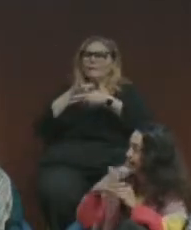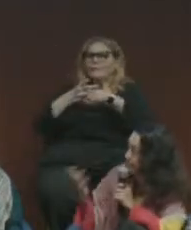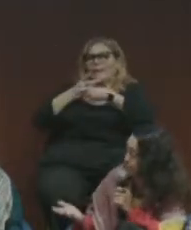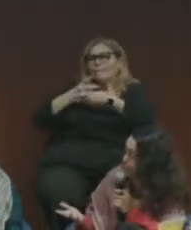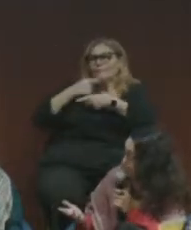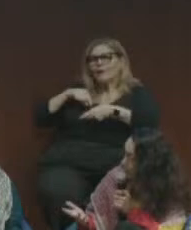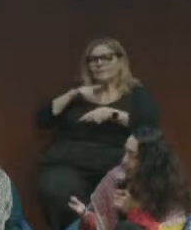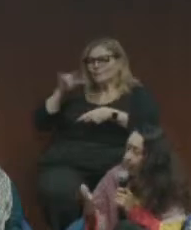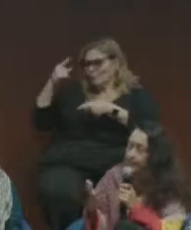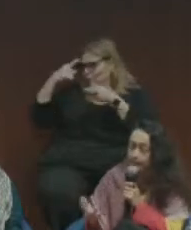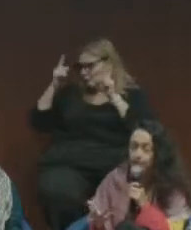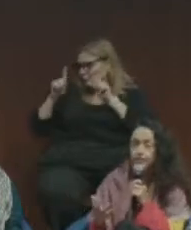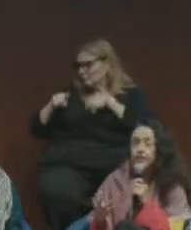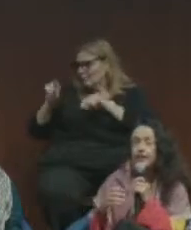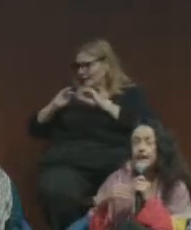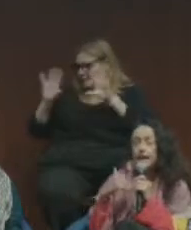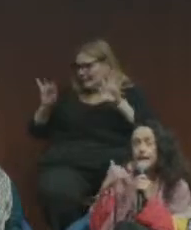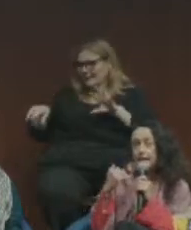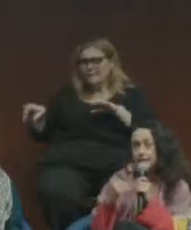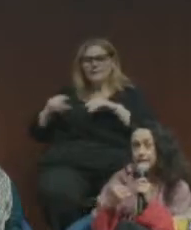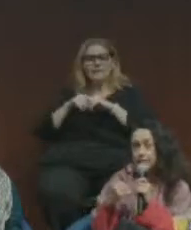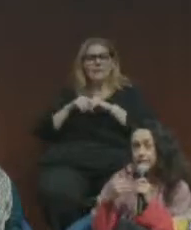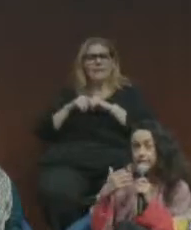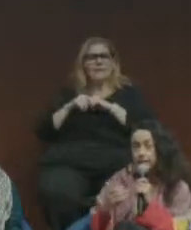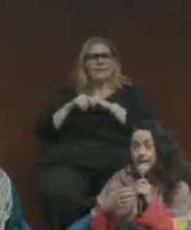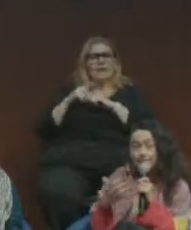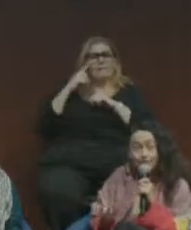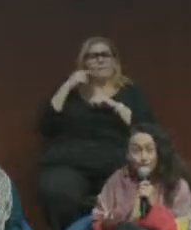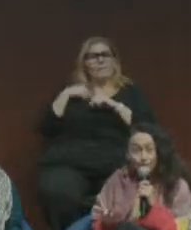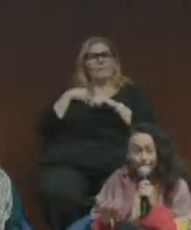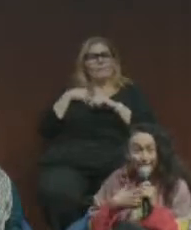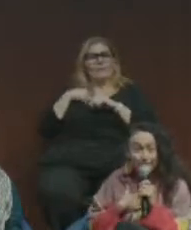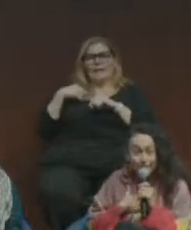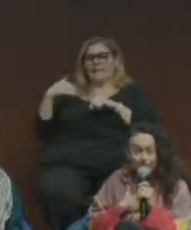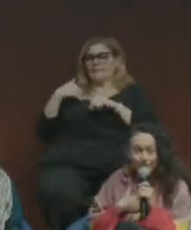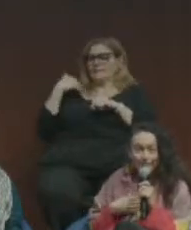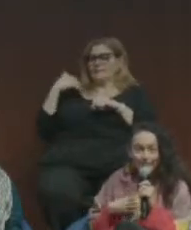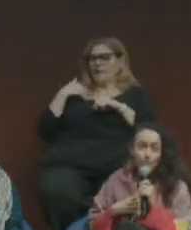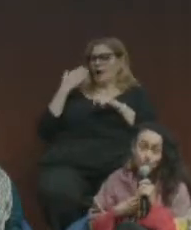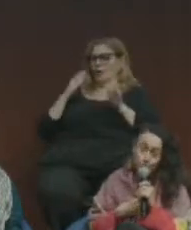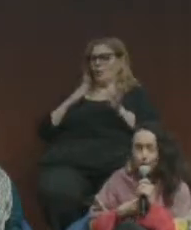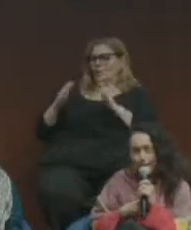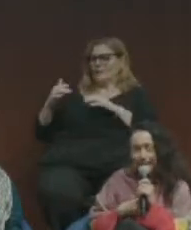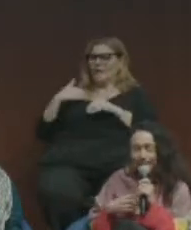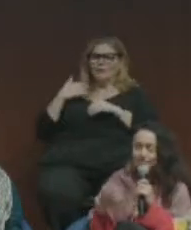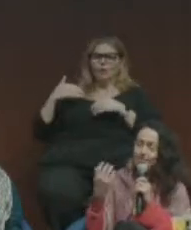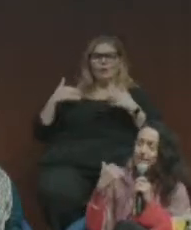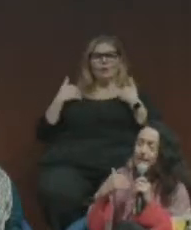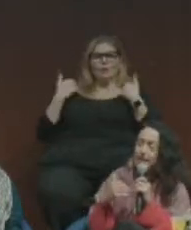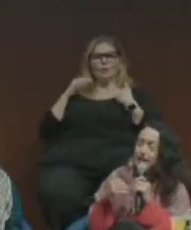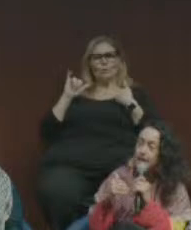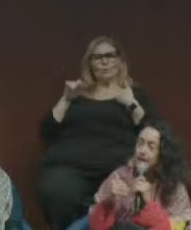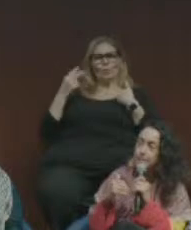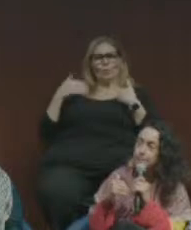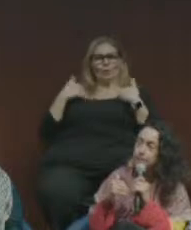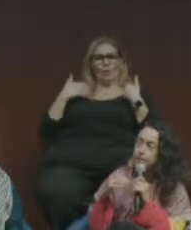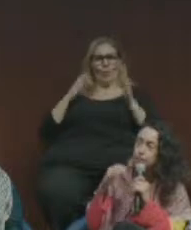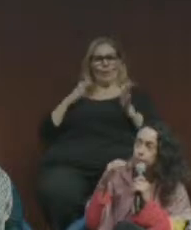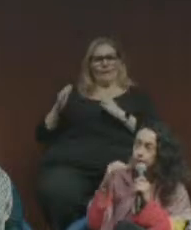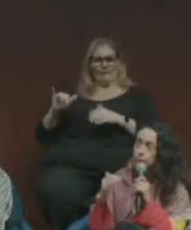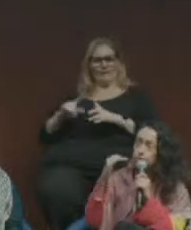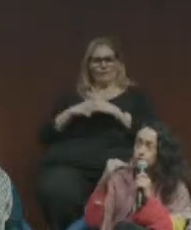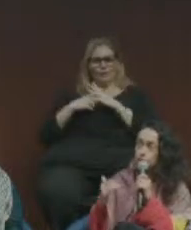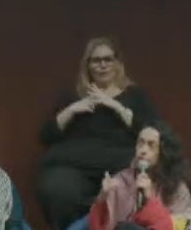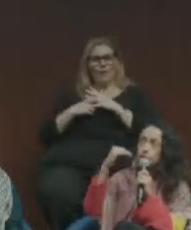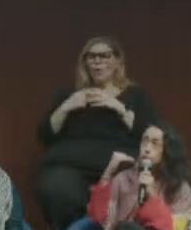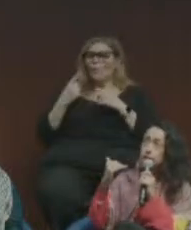That is absolutely clear. And I think for me as a young organizer, I started as a youth organizer,